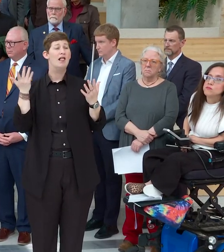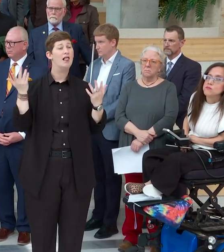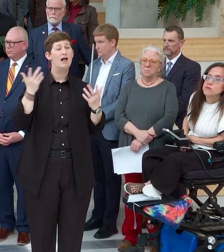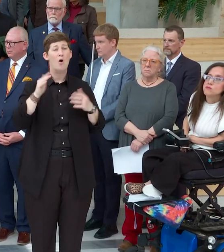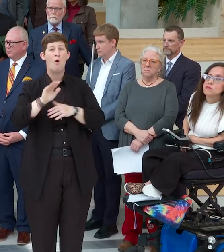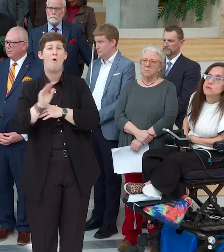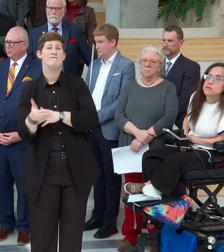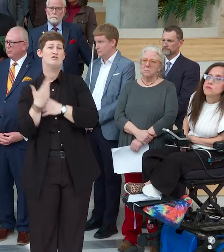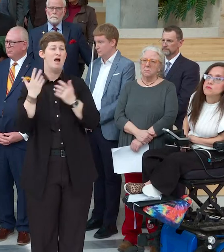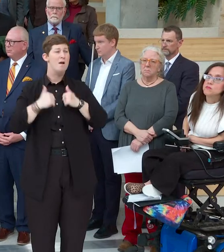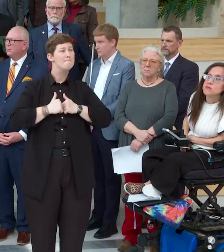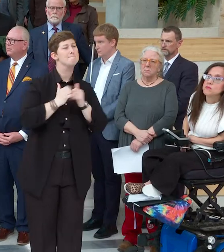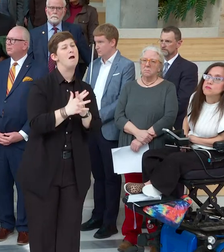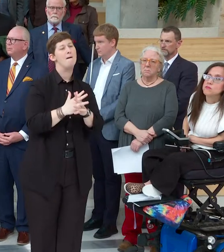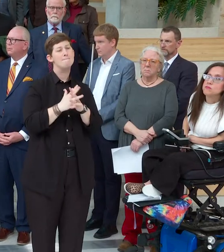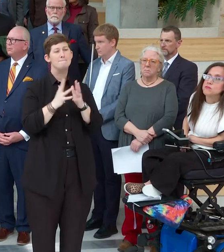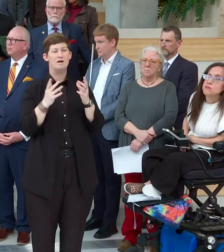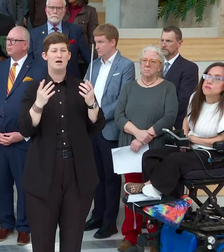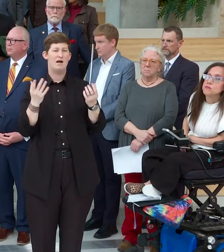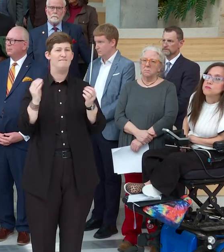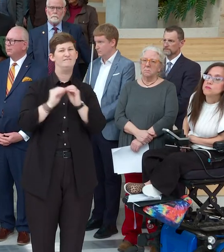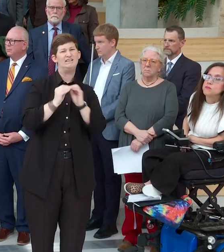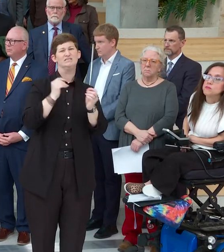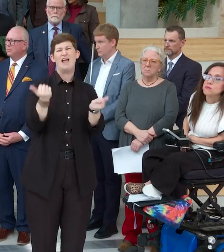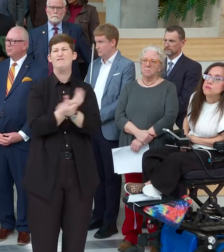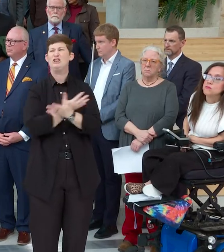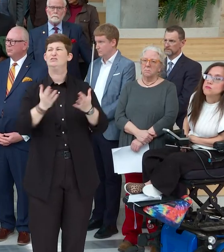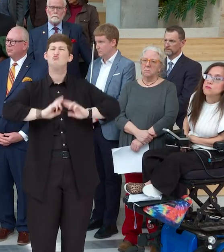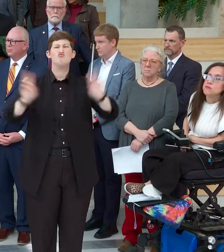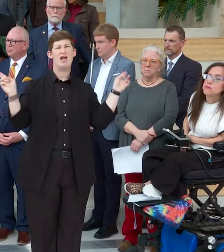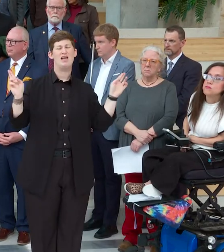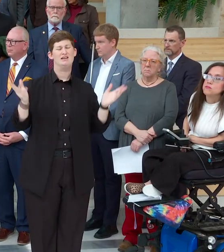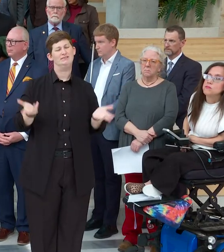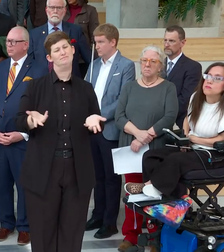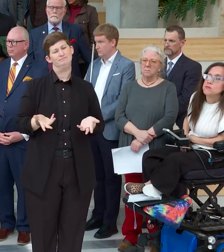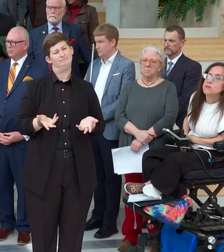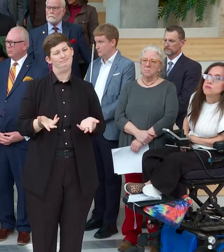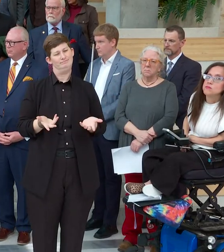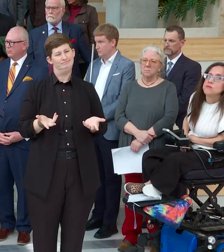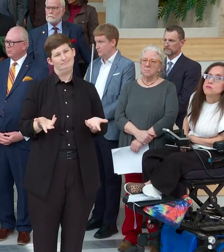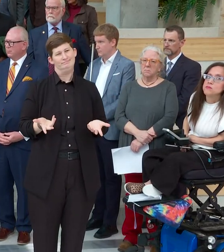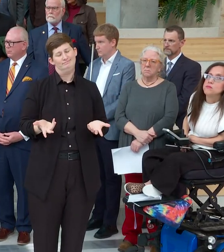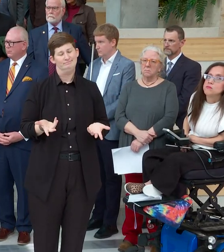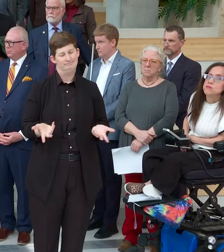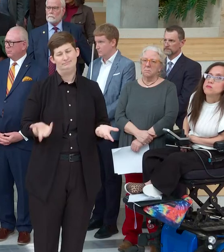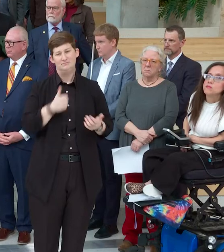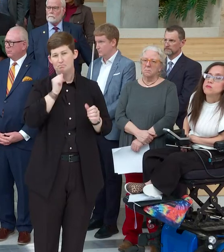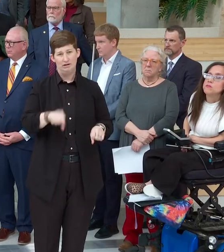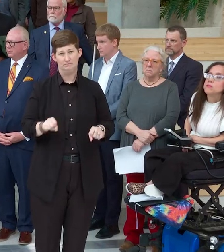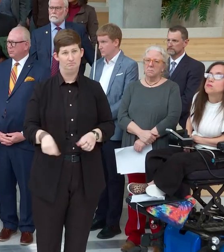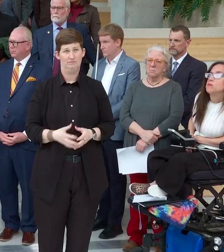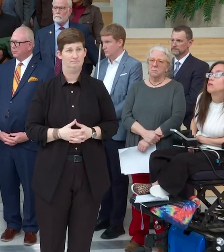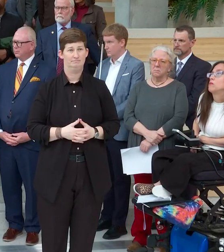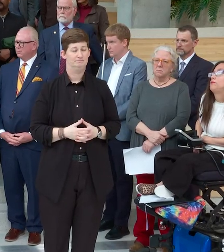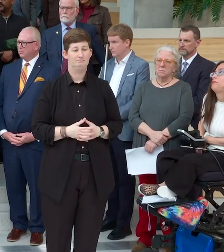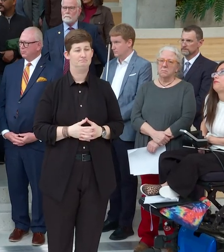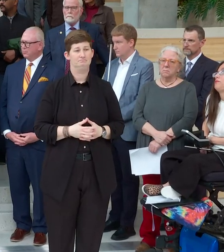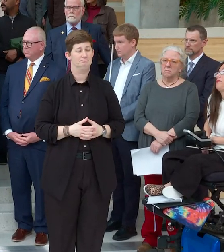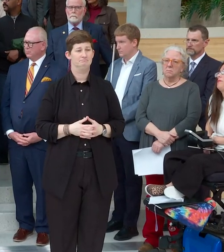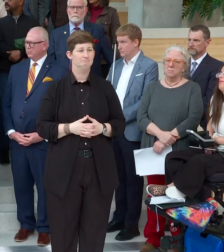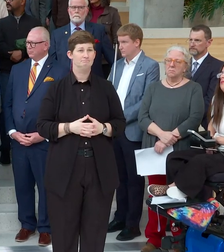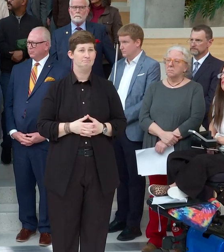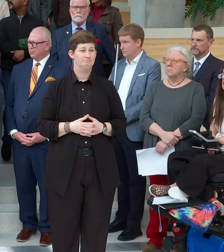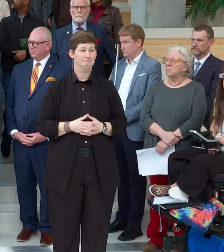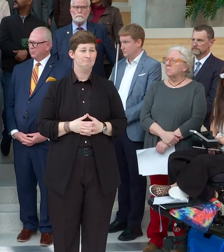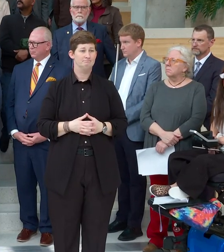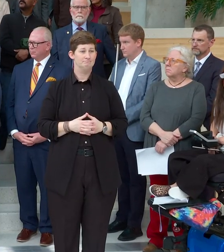the rates that we need them to in any immediate point in time. Not to mention, as far